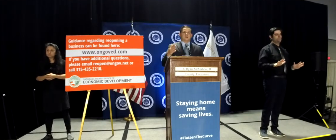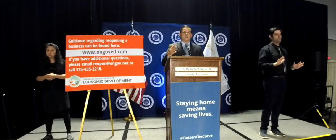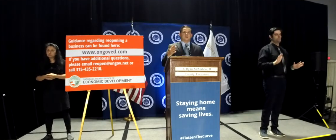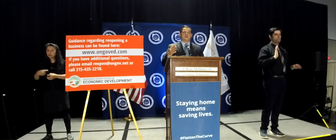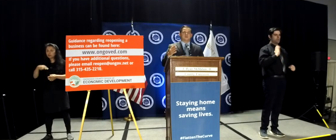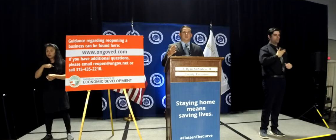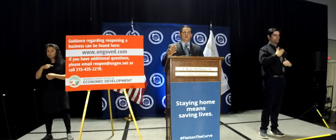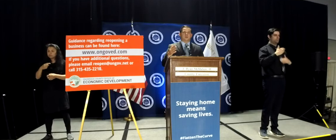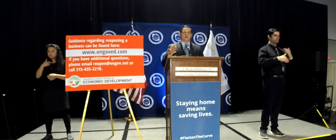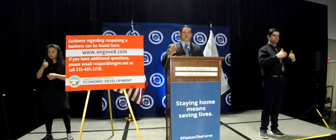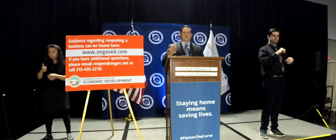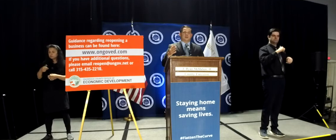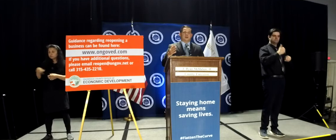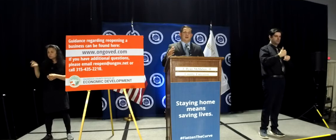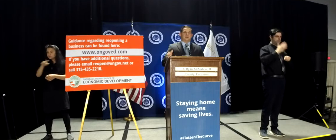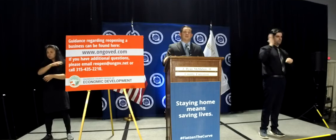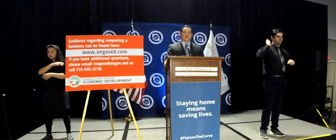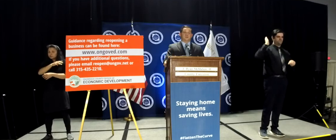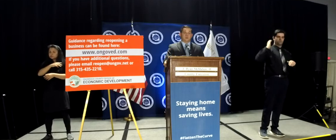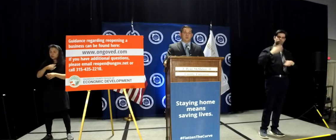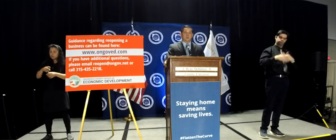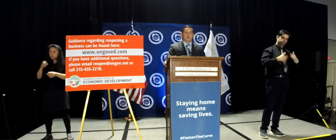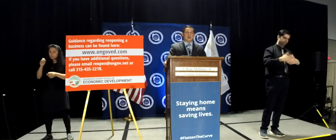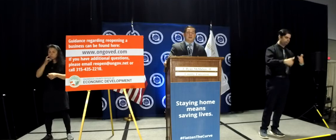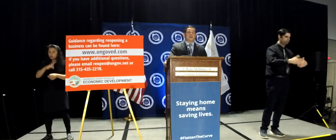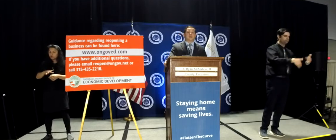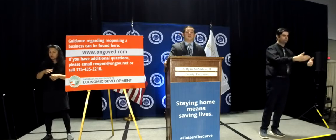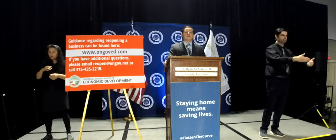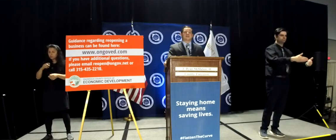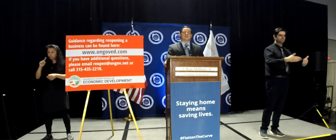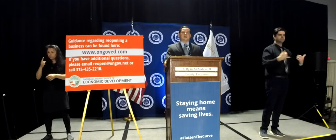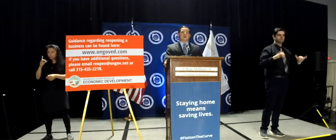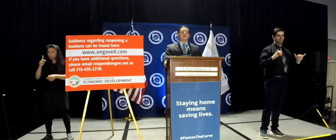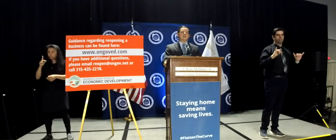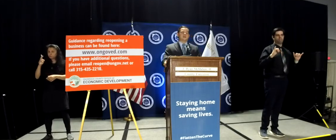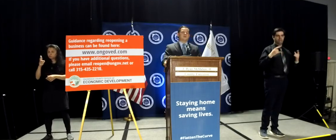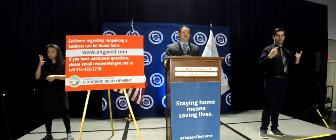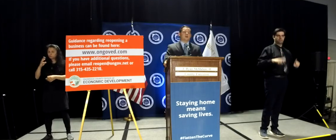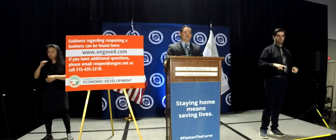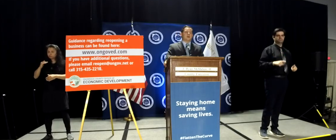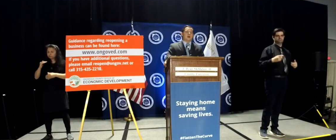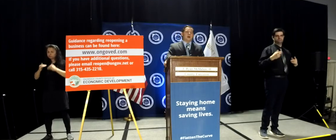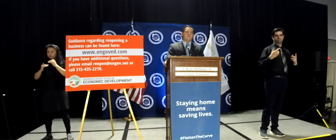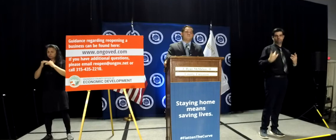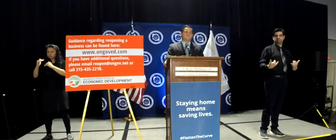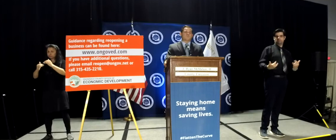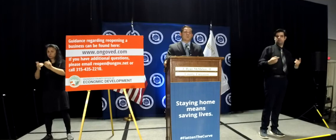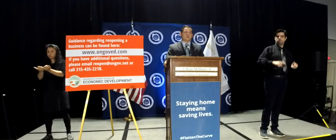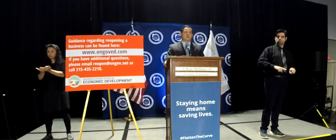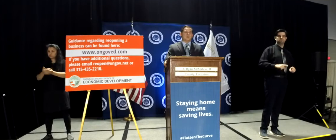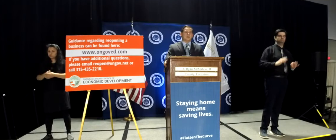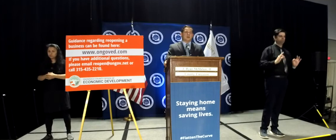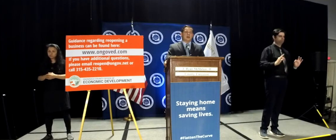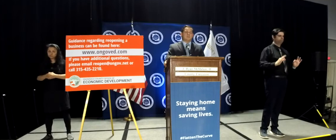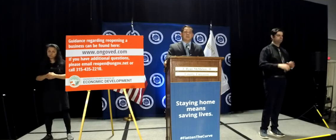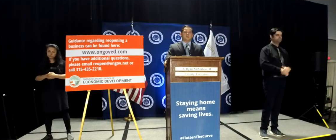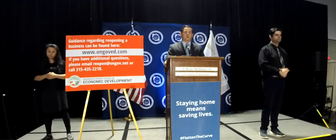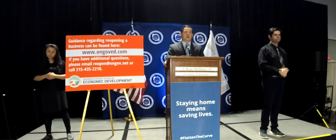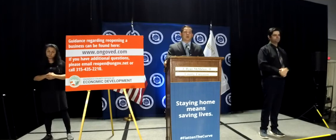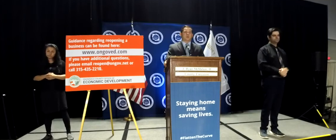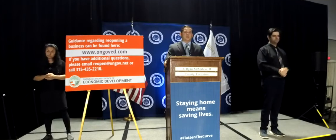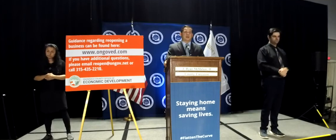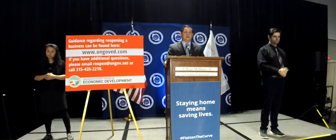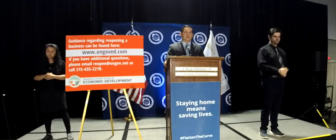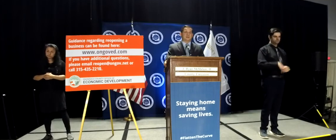up can still be lived up to. And that's all this is. And this is very, and I mean